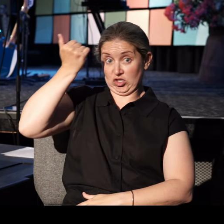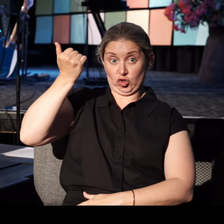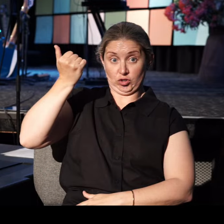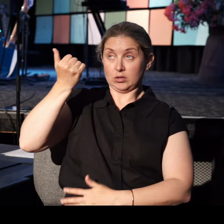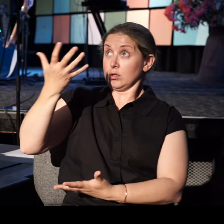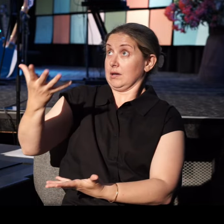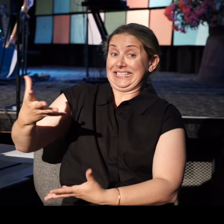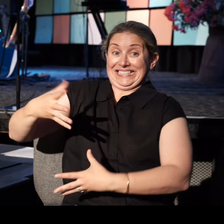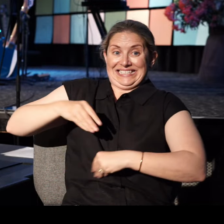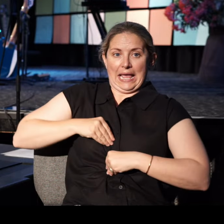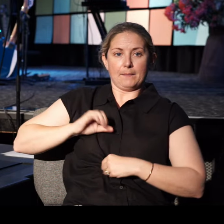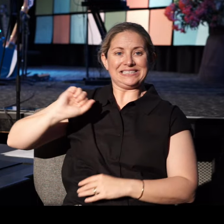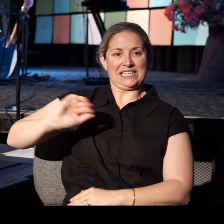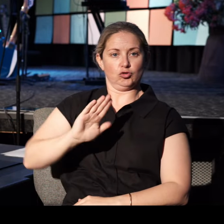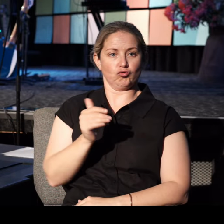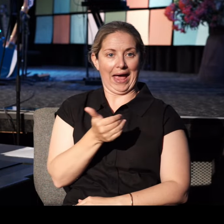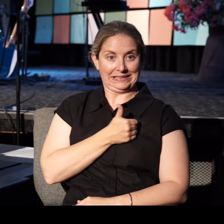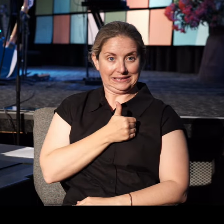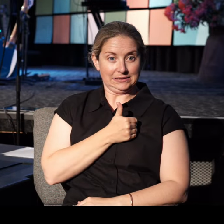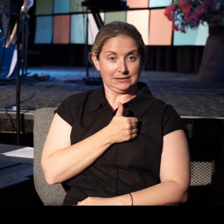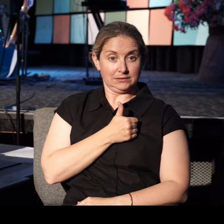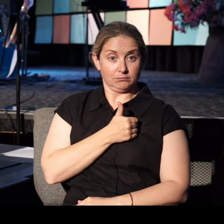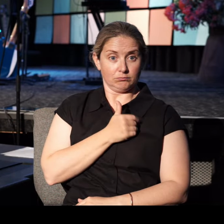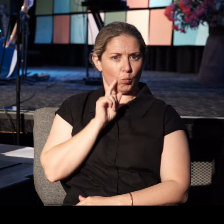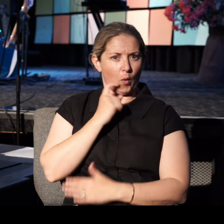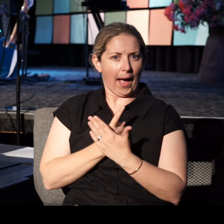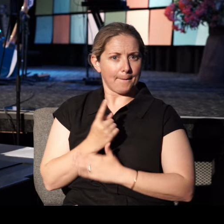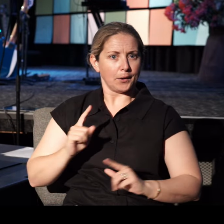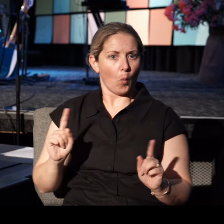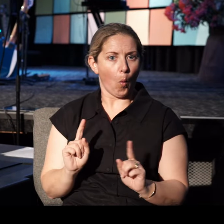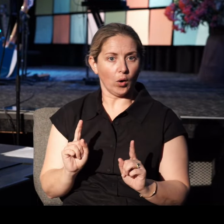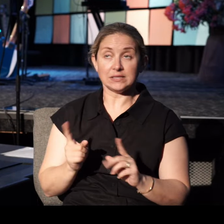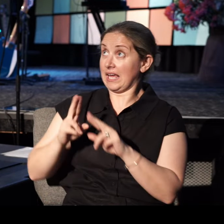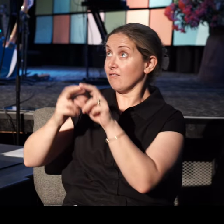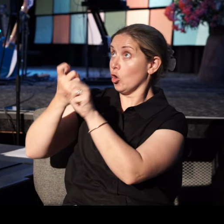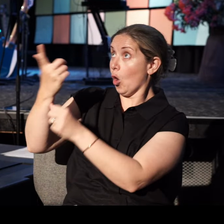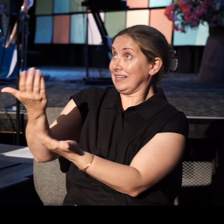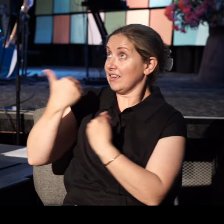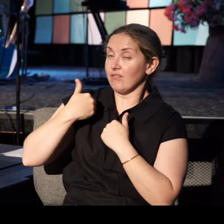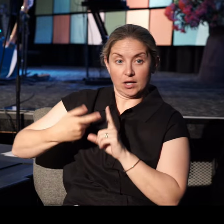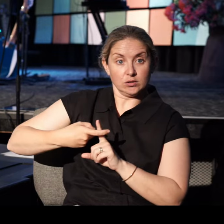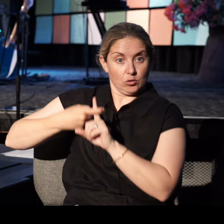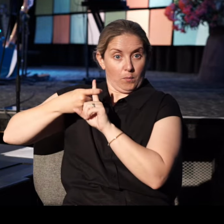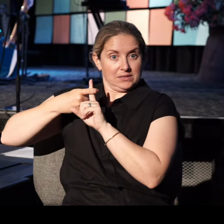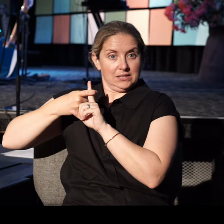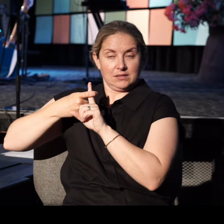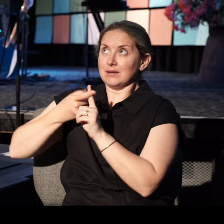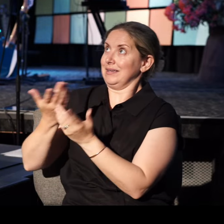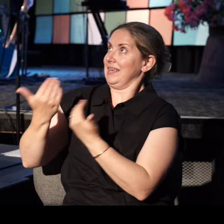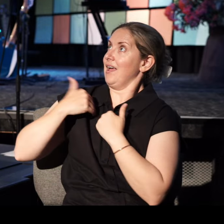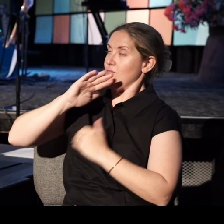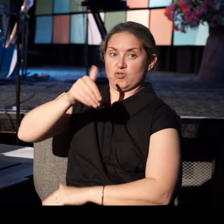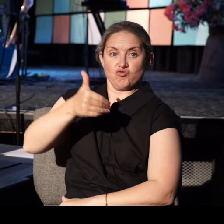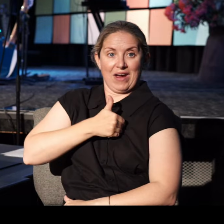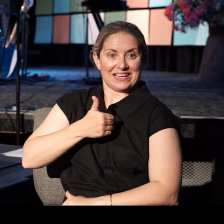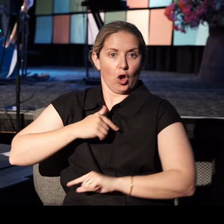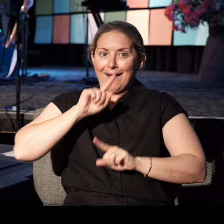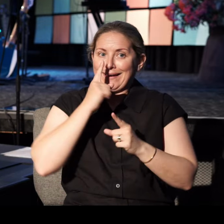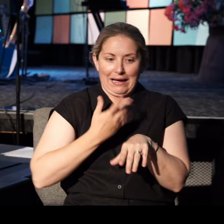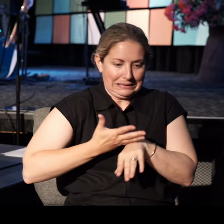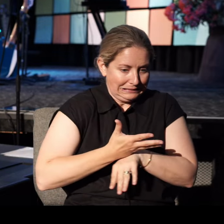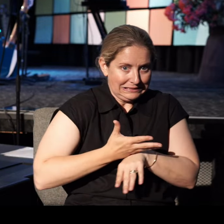grace, the consequence of being adopted into the family of God by grace alone and not your works or